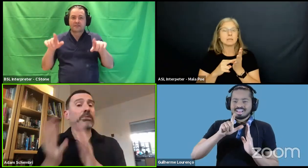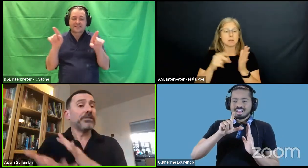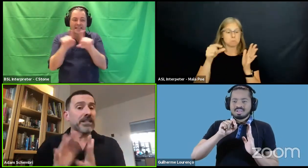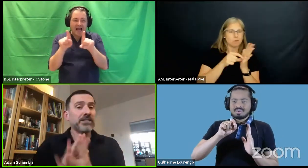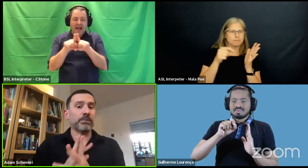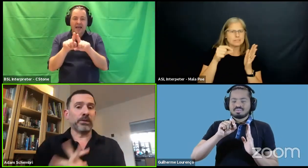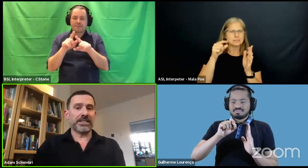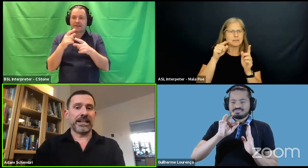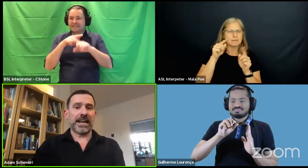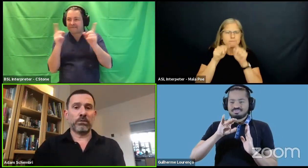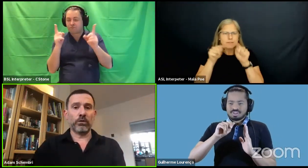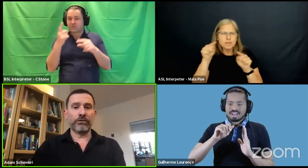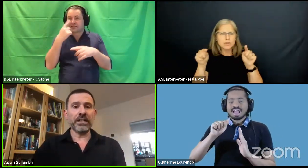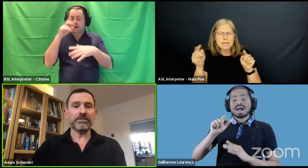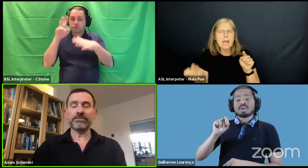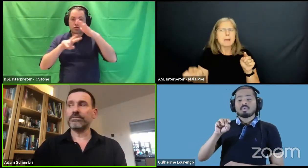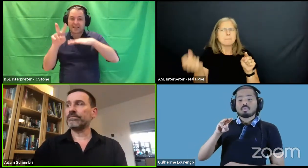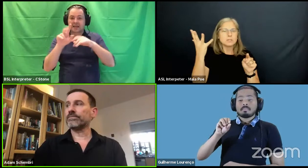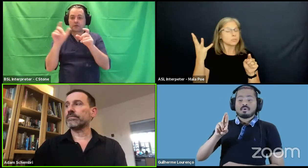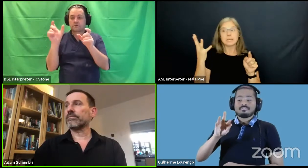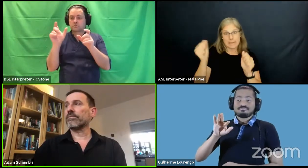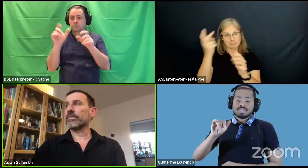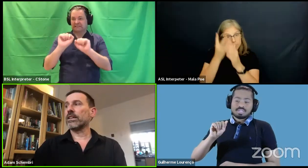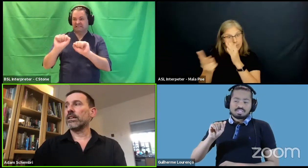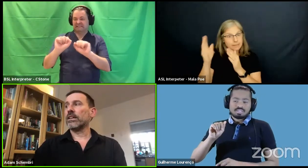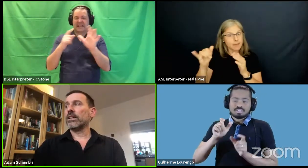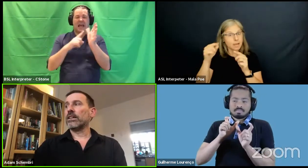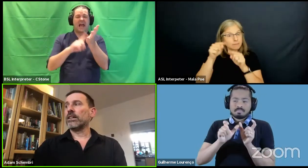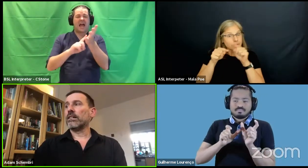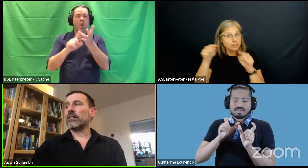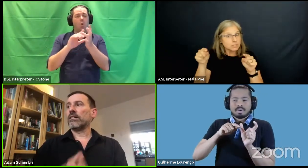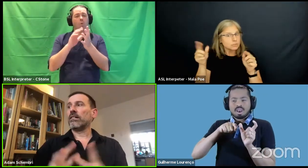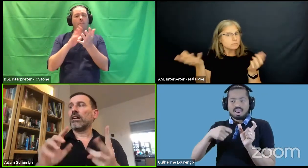how predictable is that allomorphy?